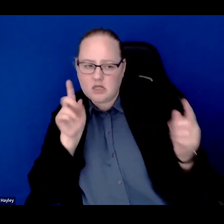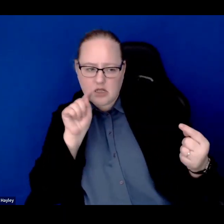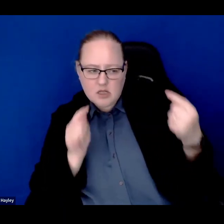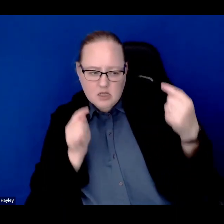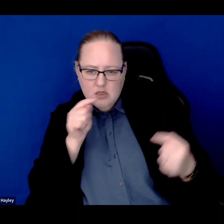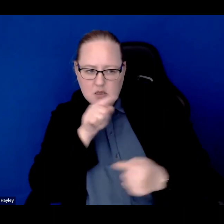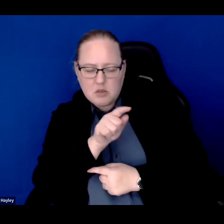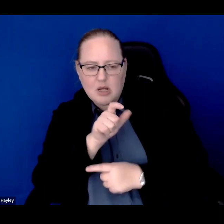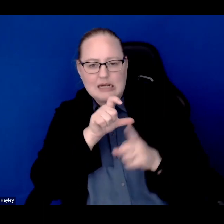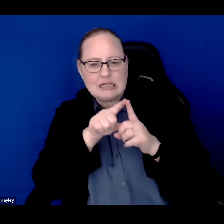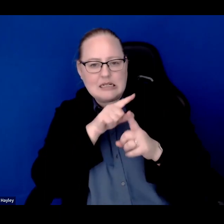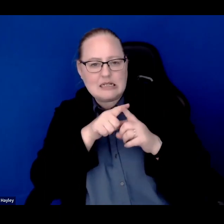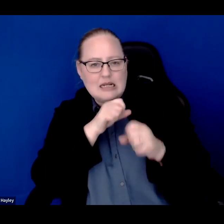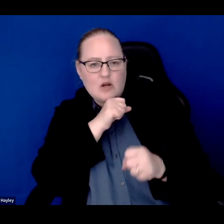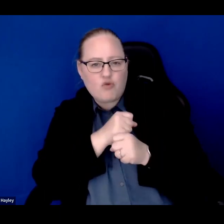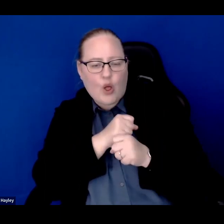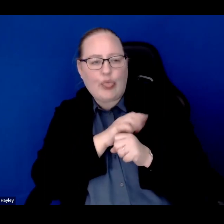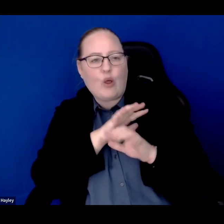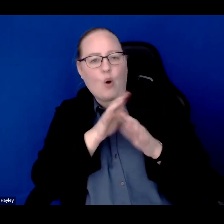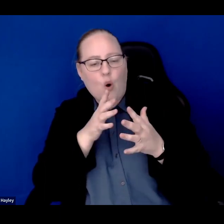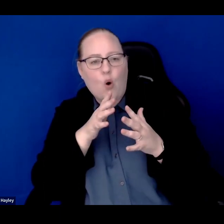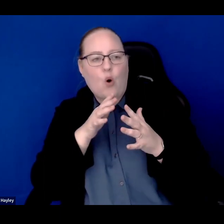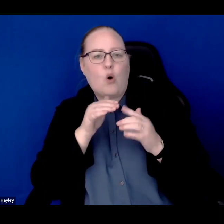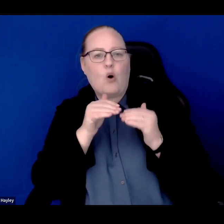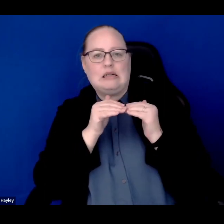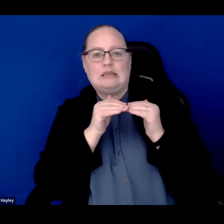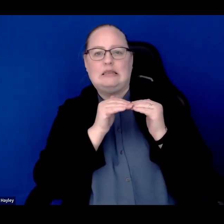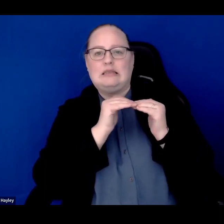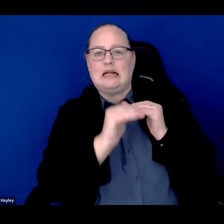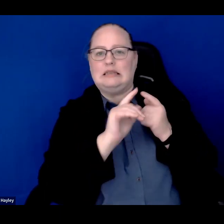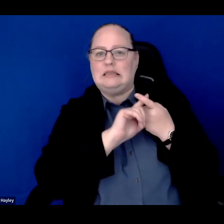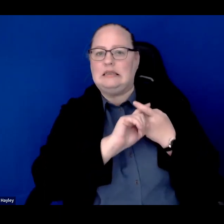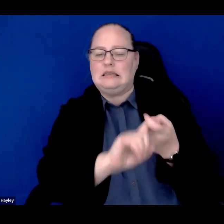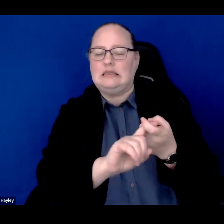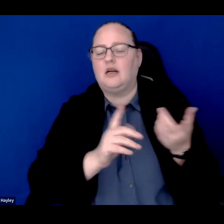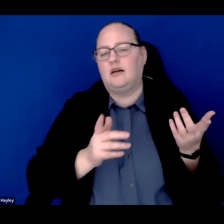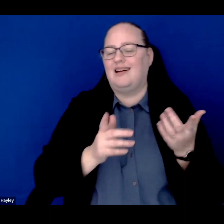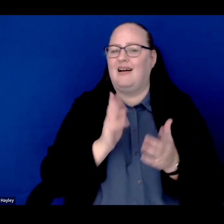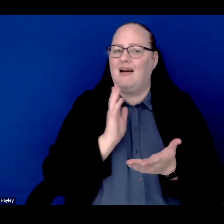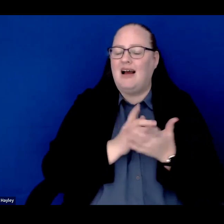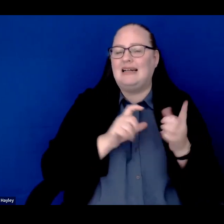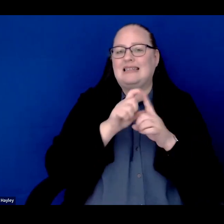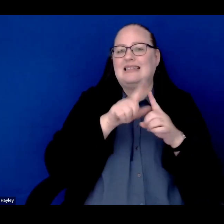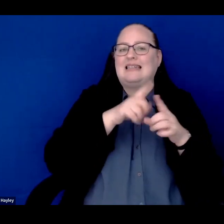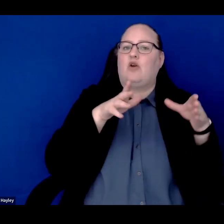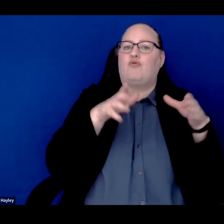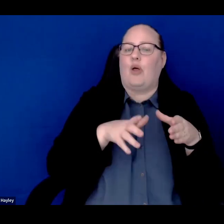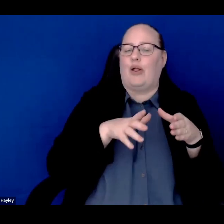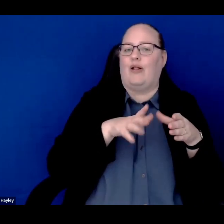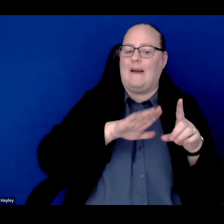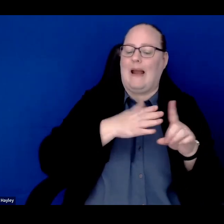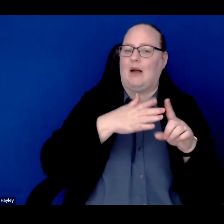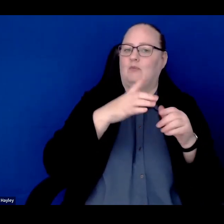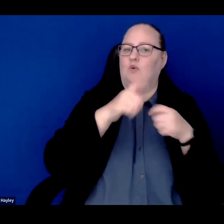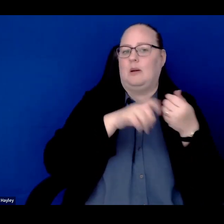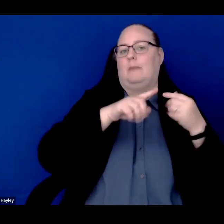And I realized, actually it's degrowth towards a steady state. In the same way that there's been this mad fight between